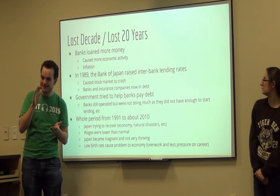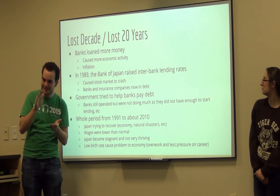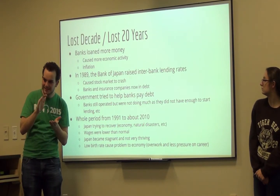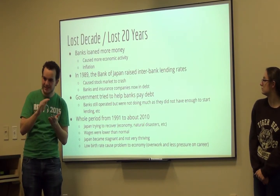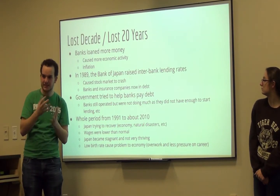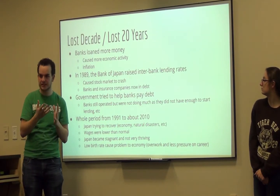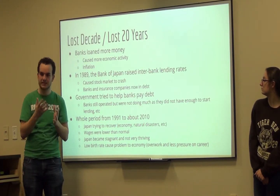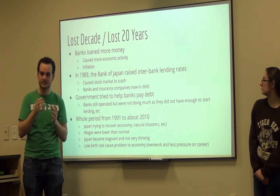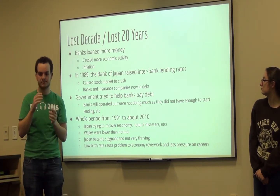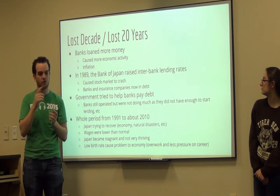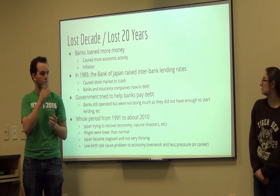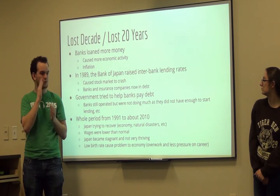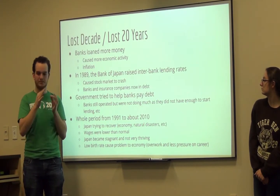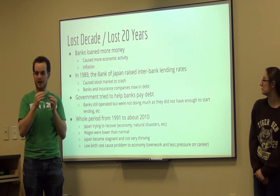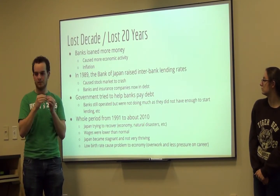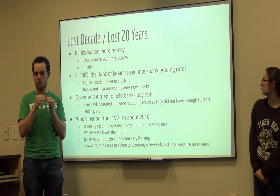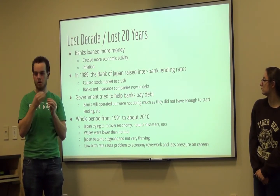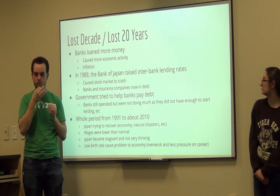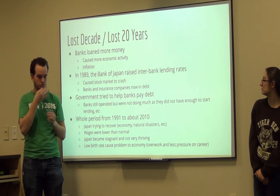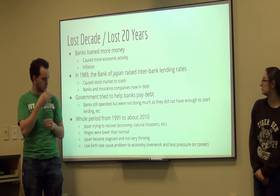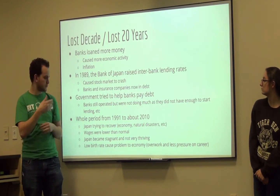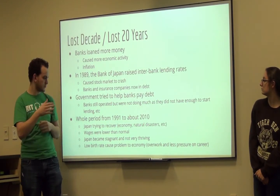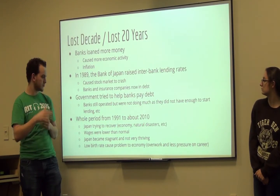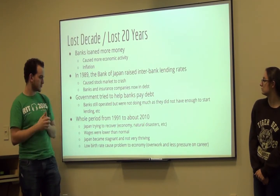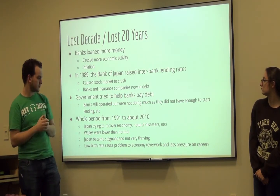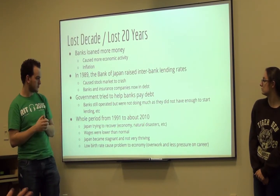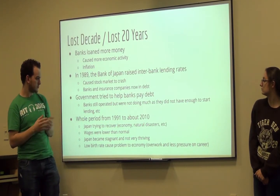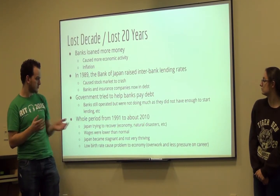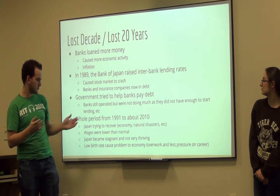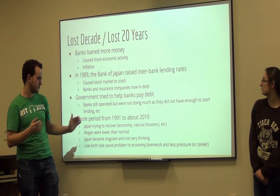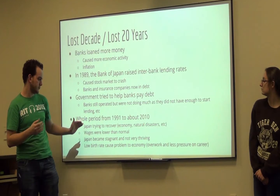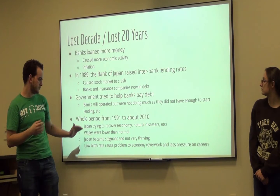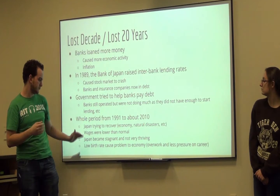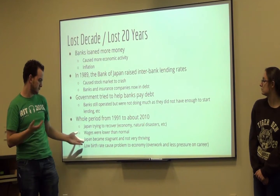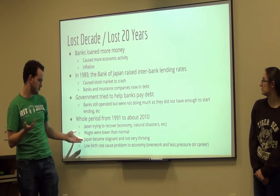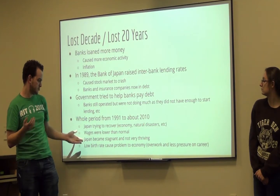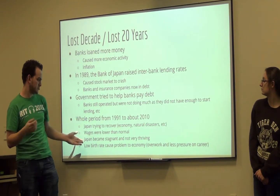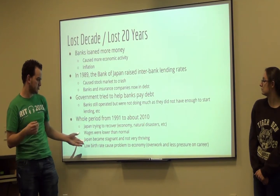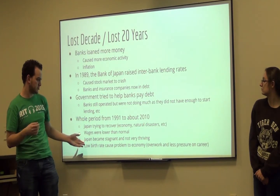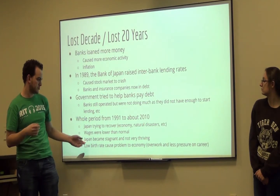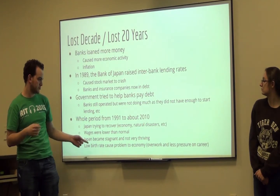wasn't much adequate care being given to the child, which will be explained more in slides to come.